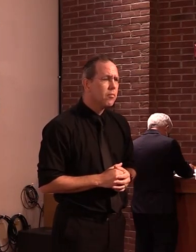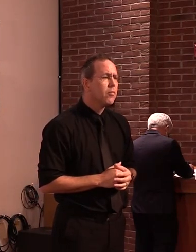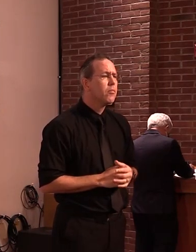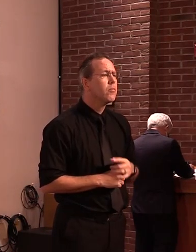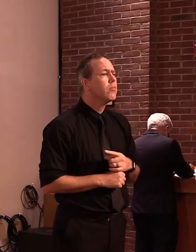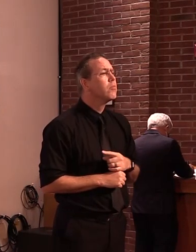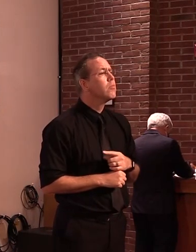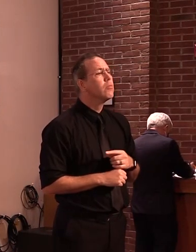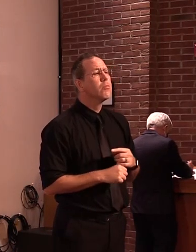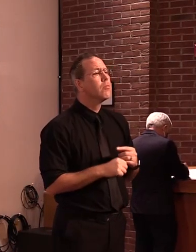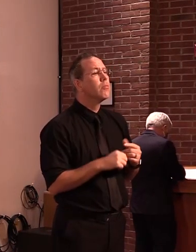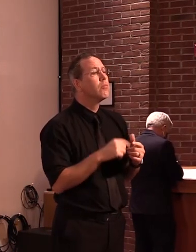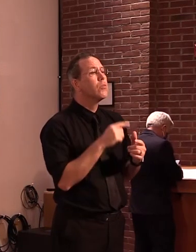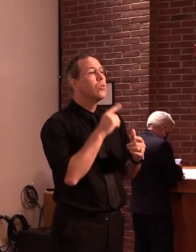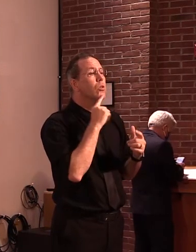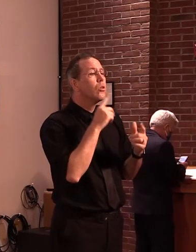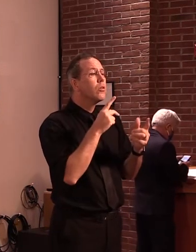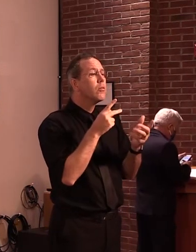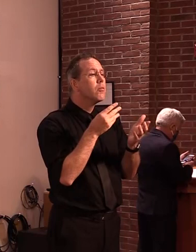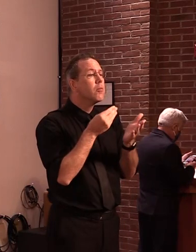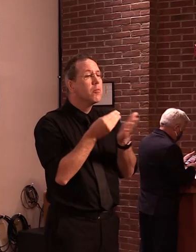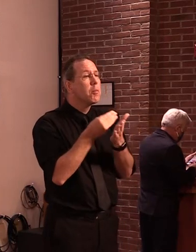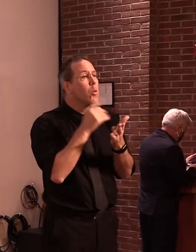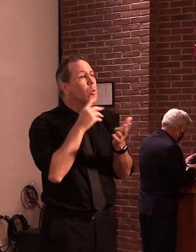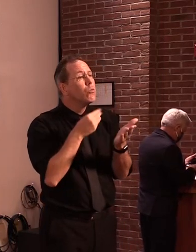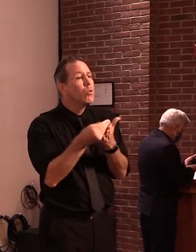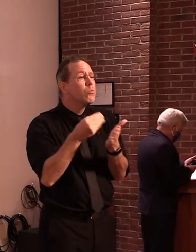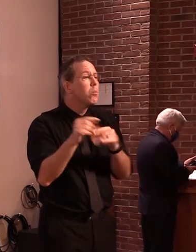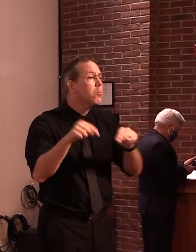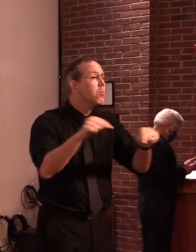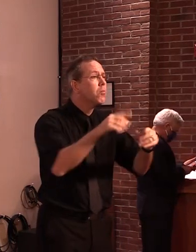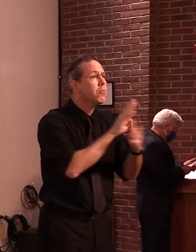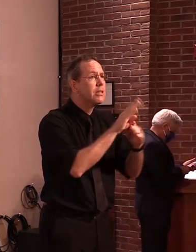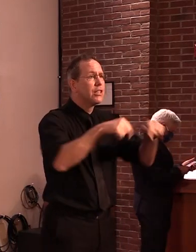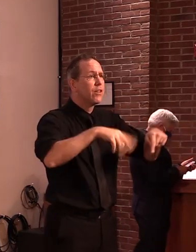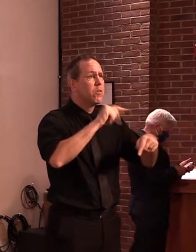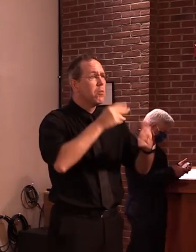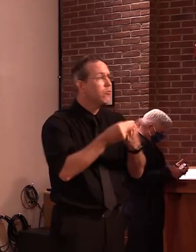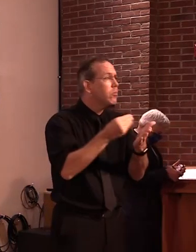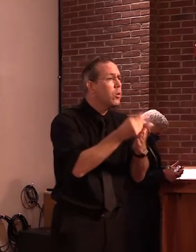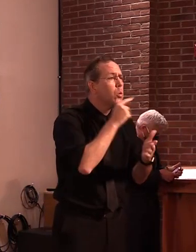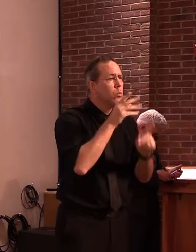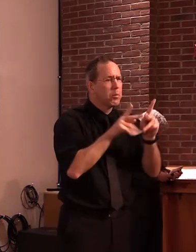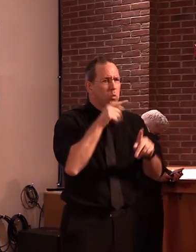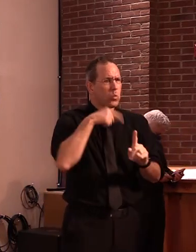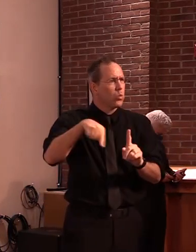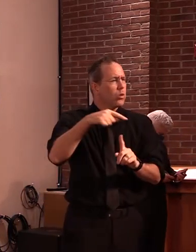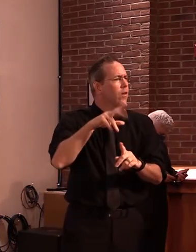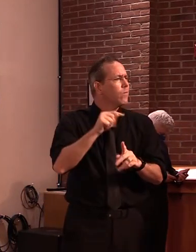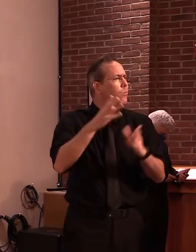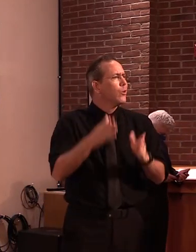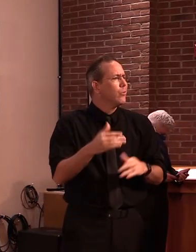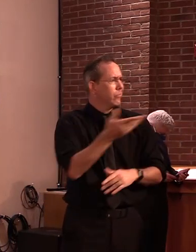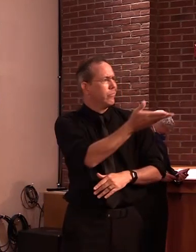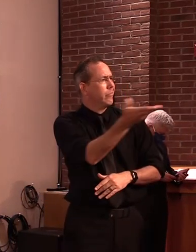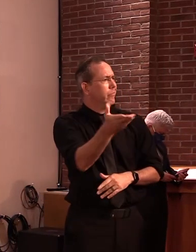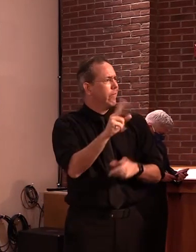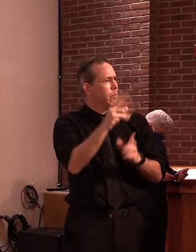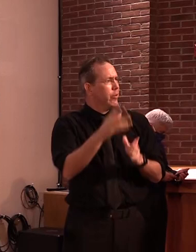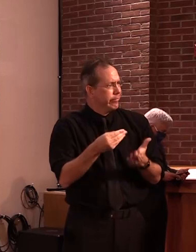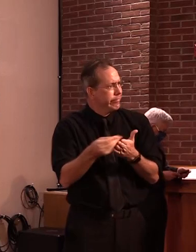here in Vermont, and we just want to make sure that we're moving forward as much as we can safely, move forward as much as we